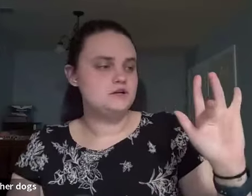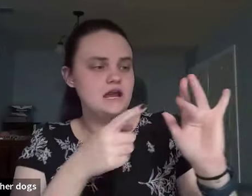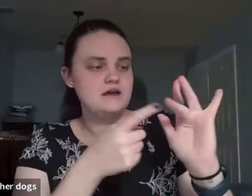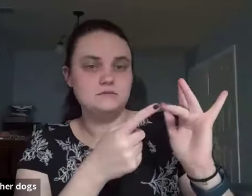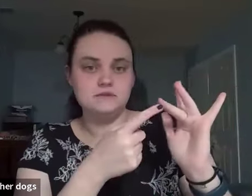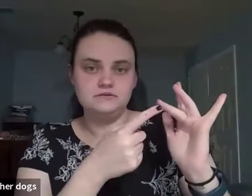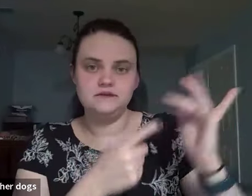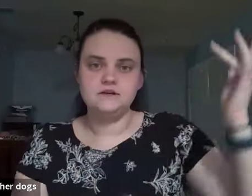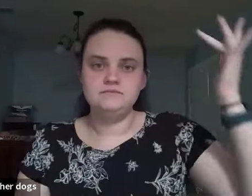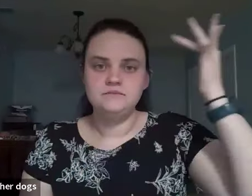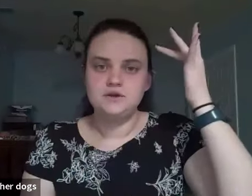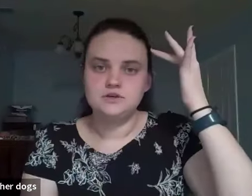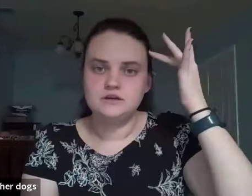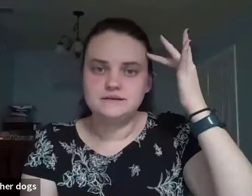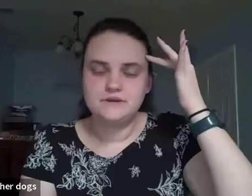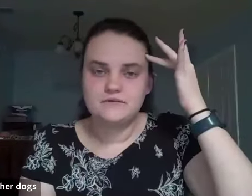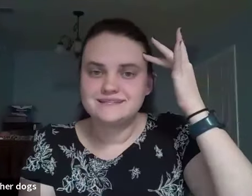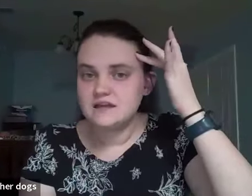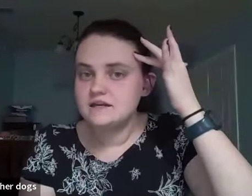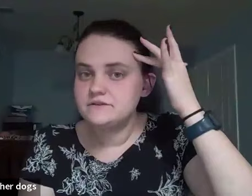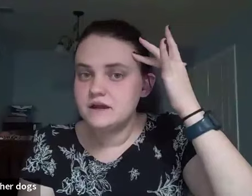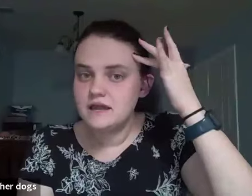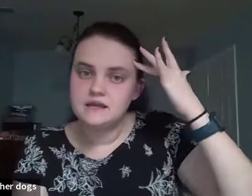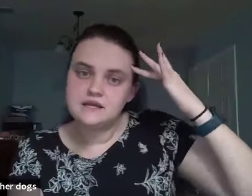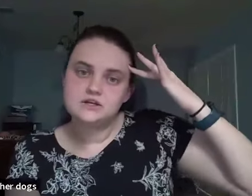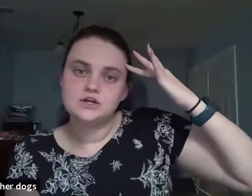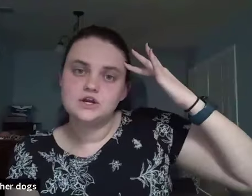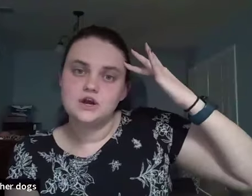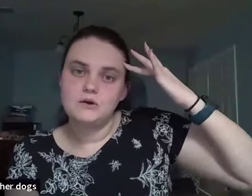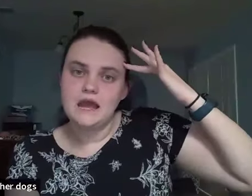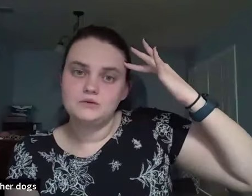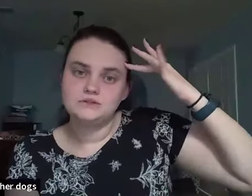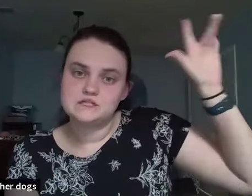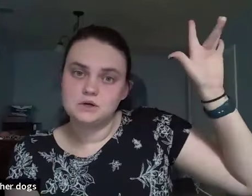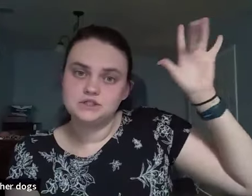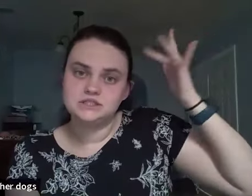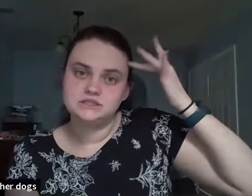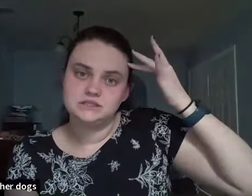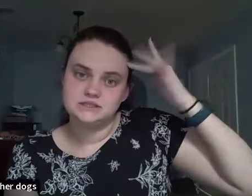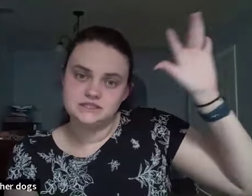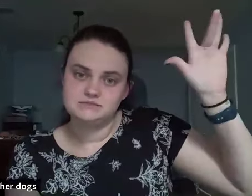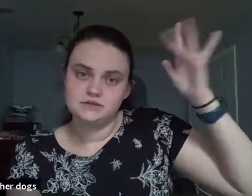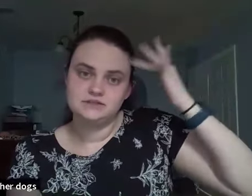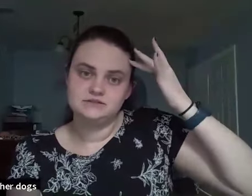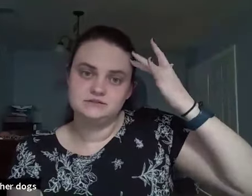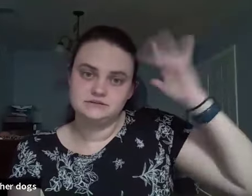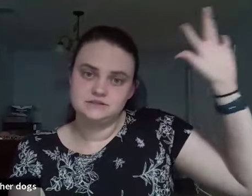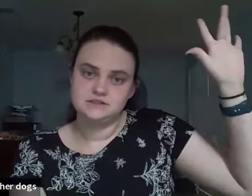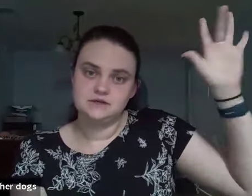you're going to have your middle finger. You're going to be on the side of your head and you're going to go out. Smart, smart,